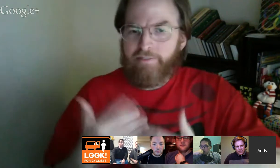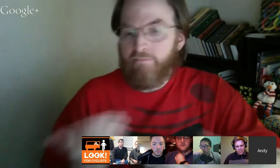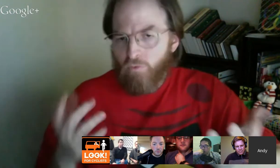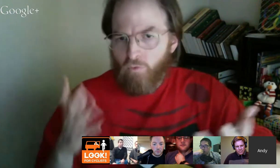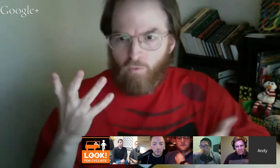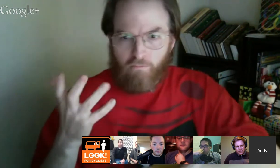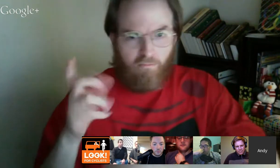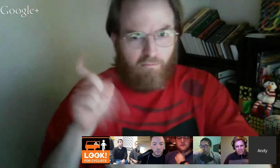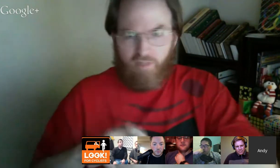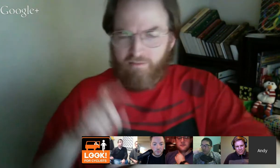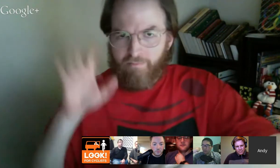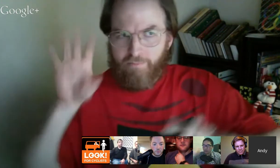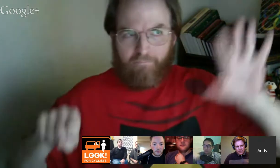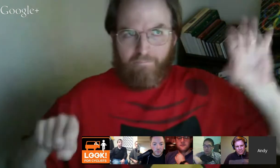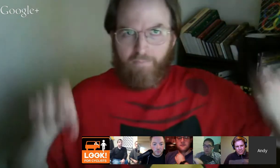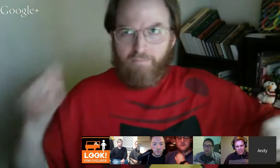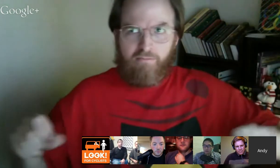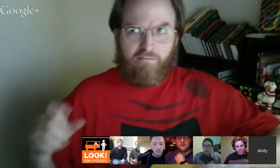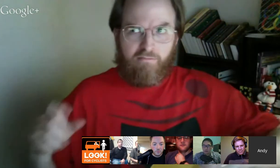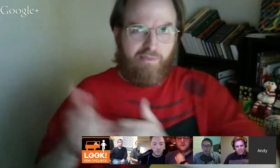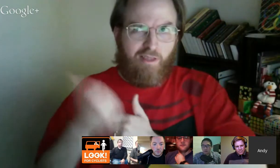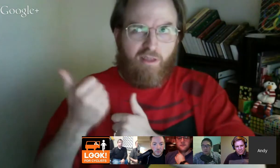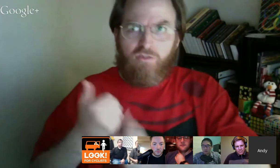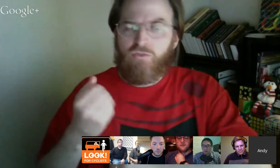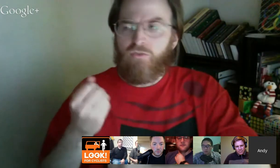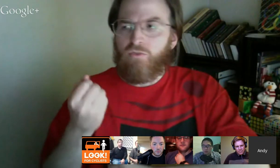by those types of things.